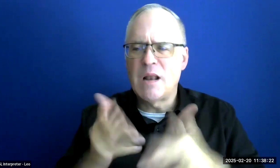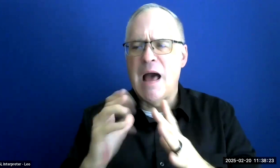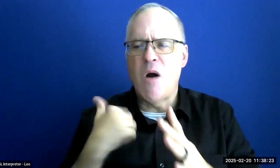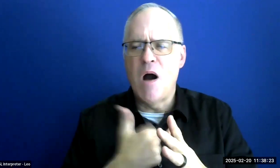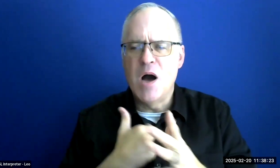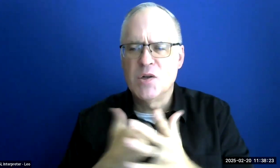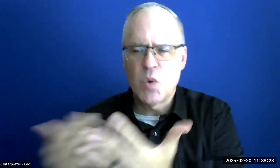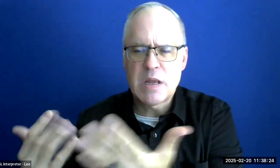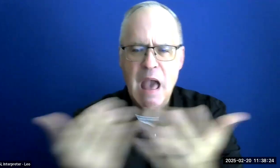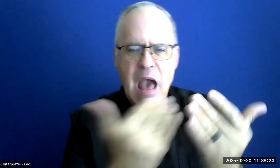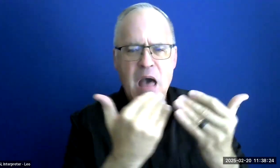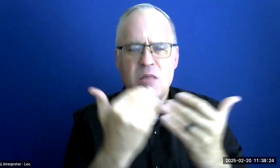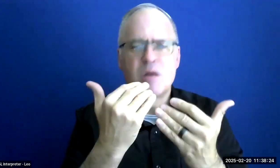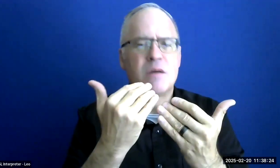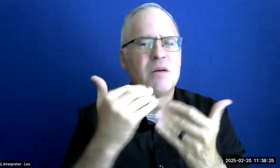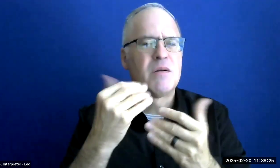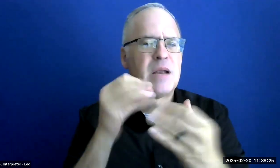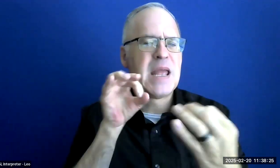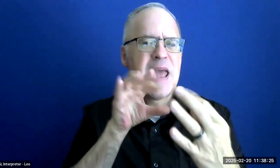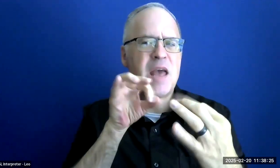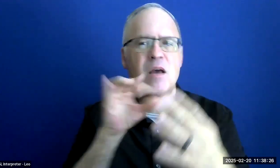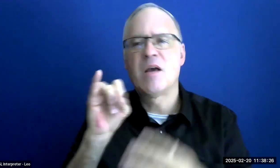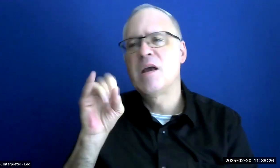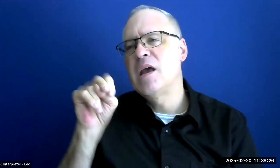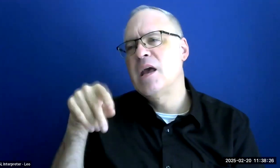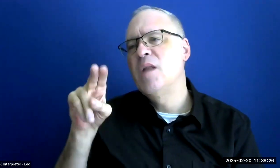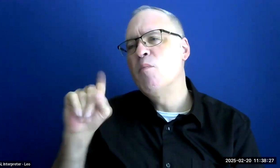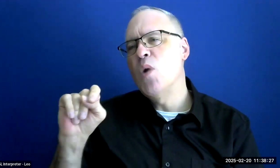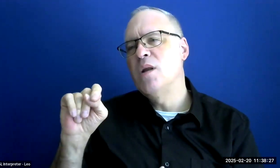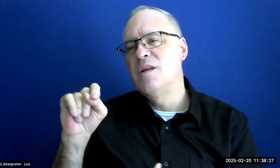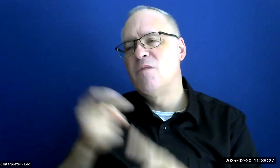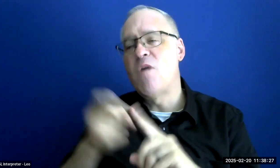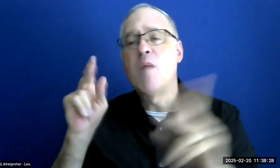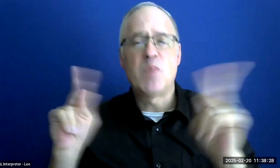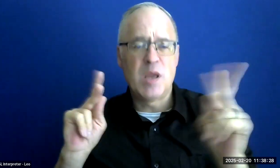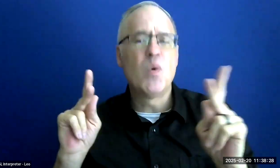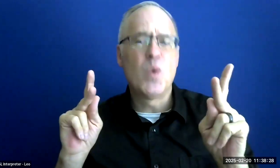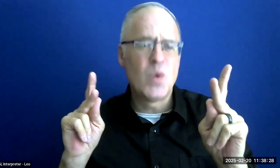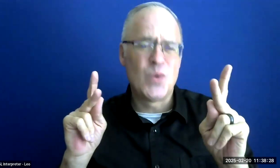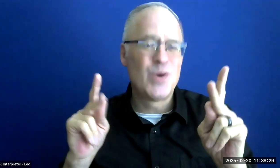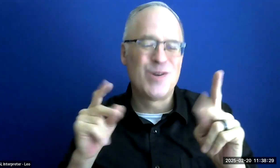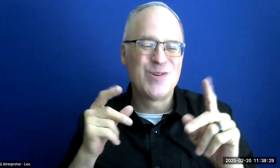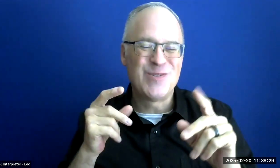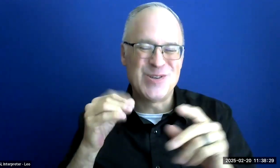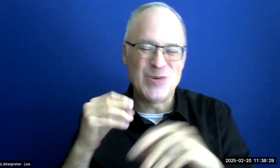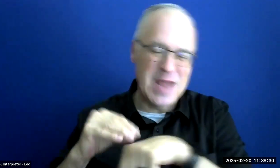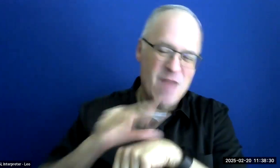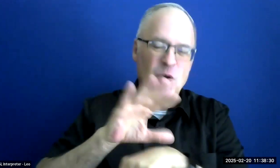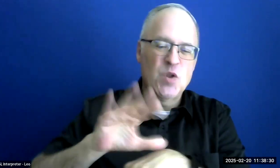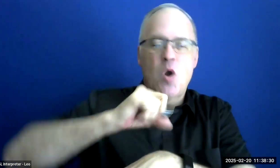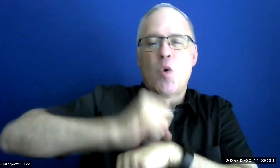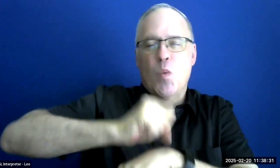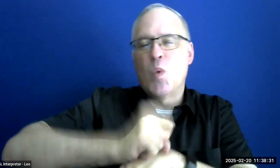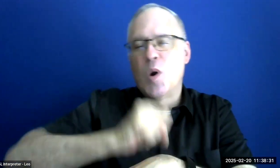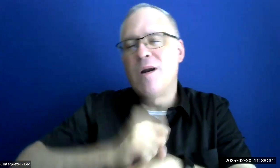around the world to share their thoughts and opinions as the work is ongoing. Just always kind of